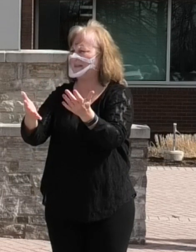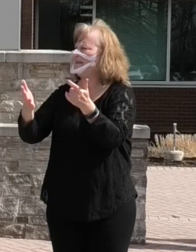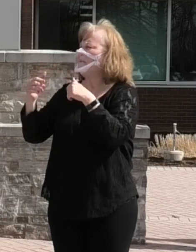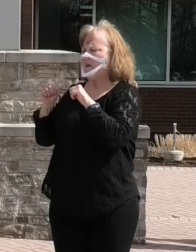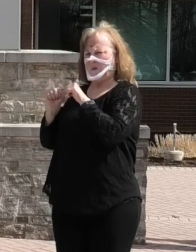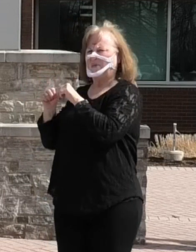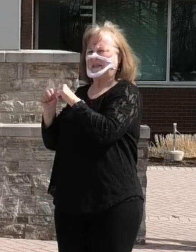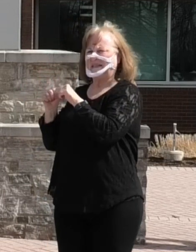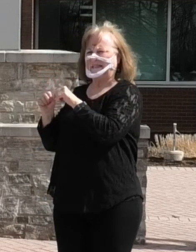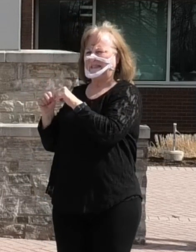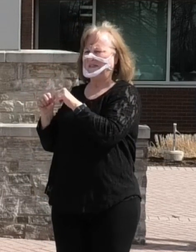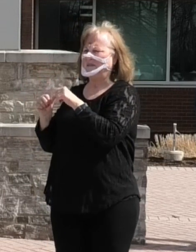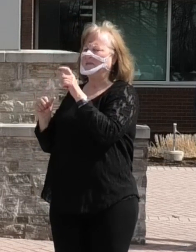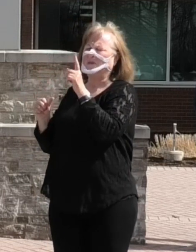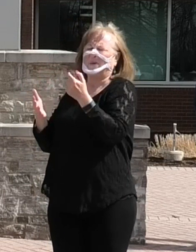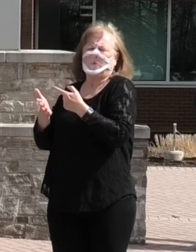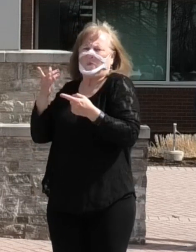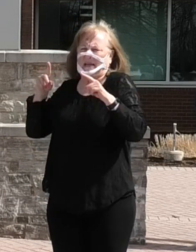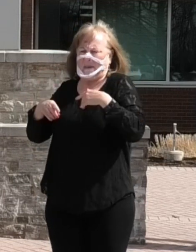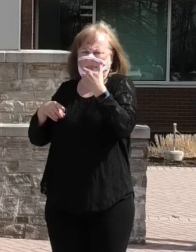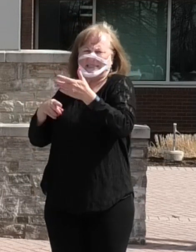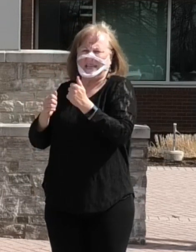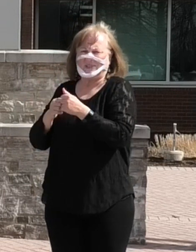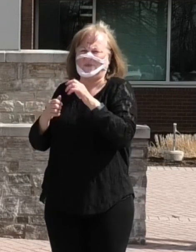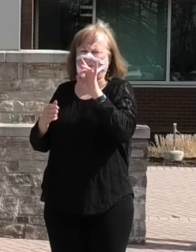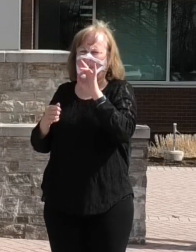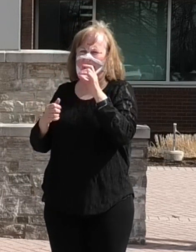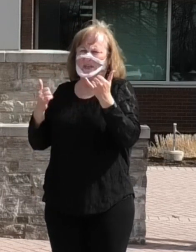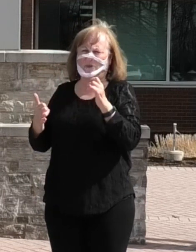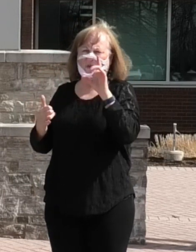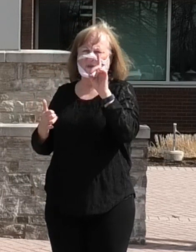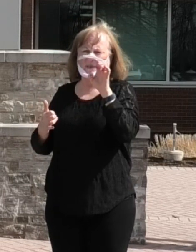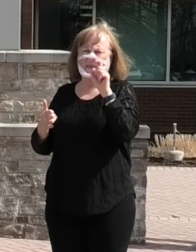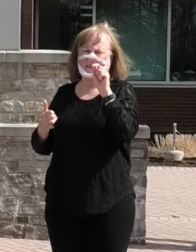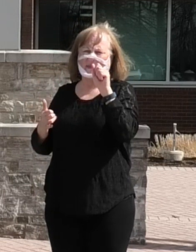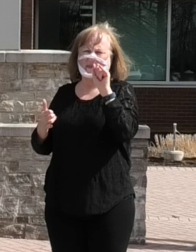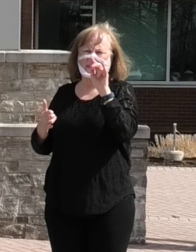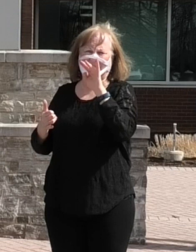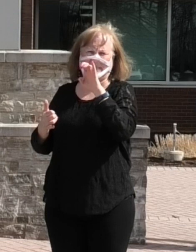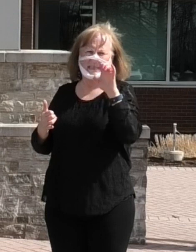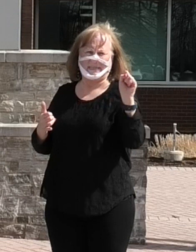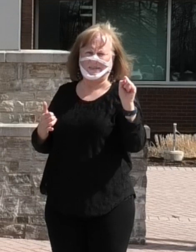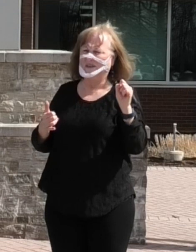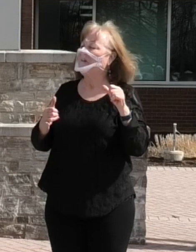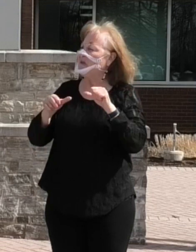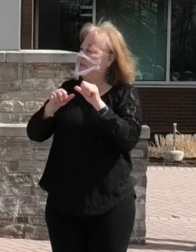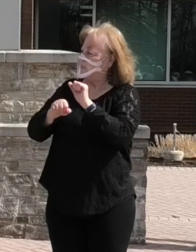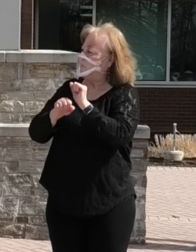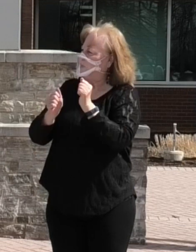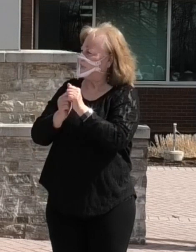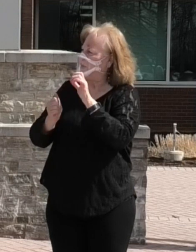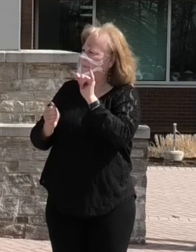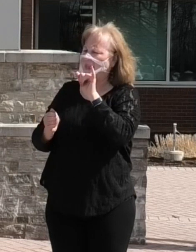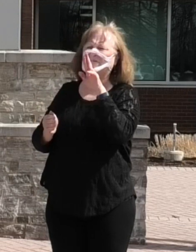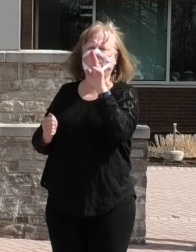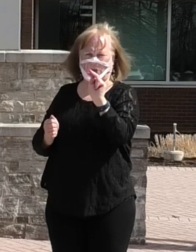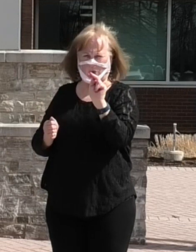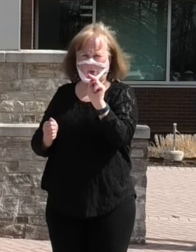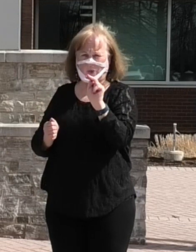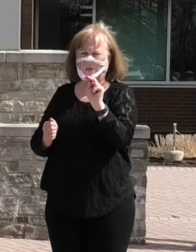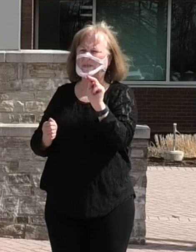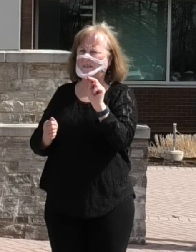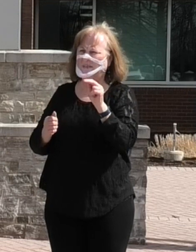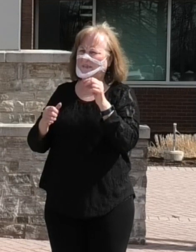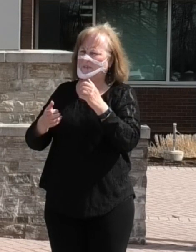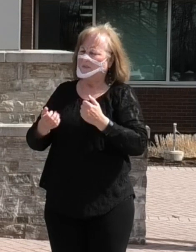We're going to continue. The question was what happens next for those 8 current detainees. We're going to continue working with Fern to